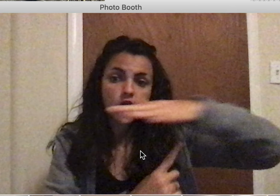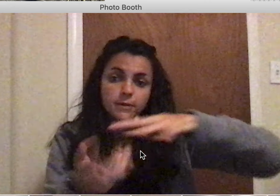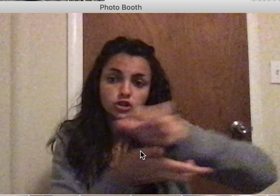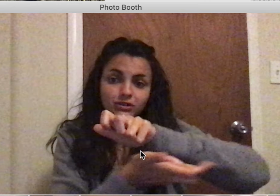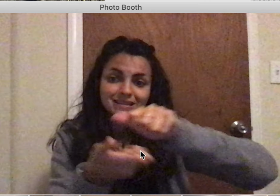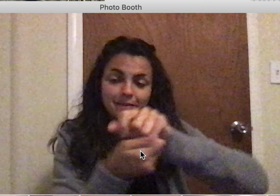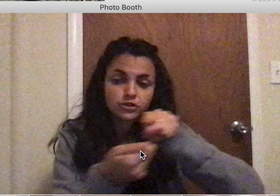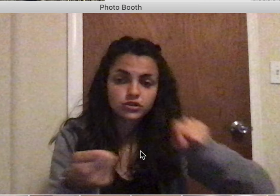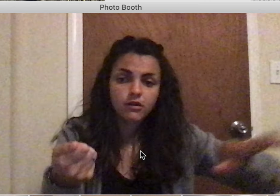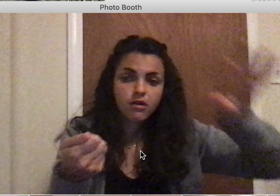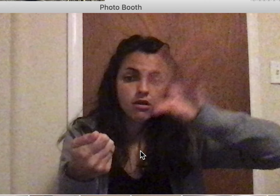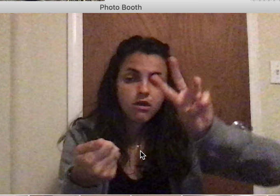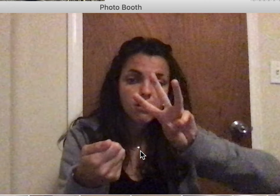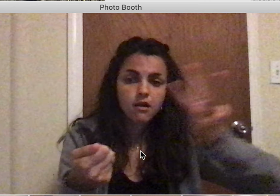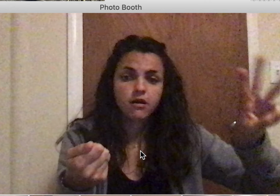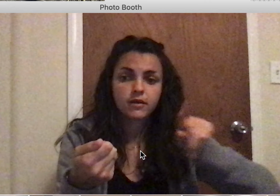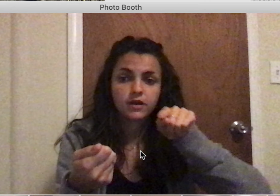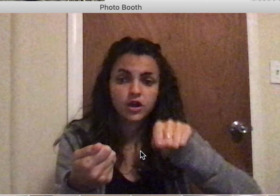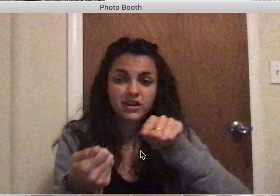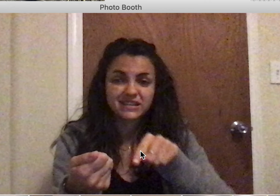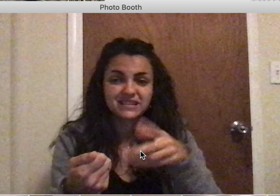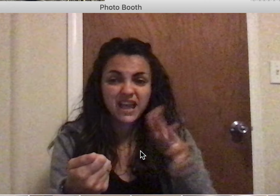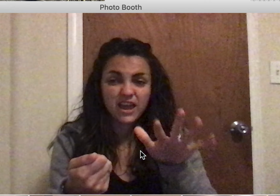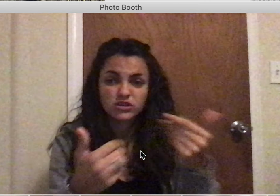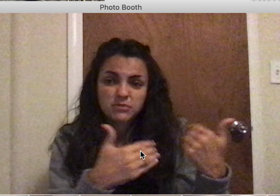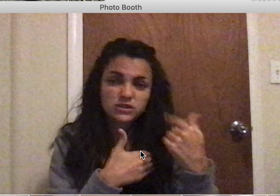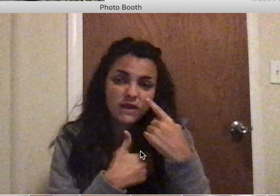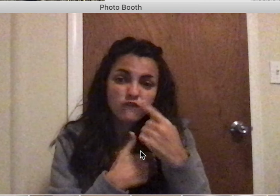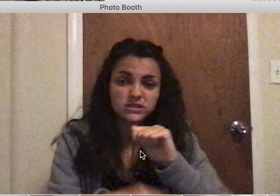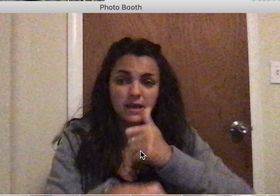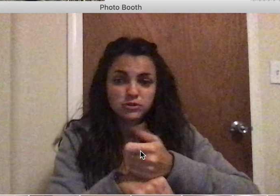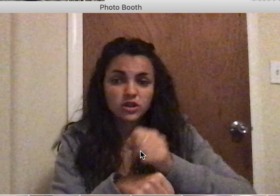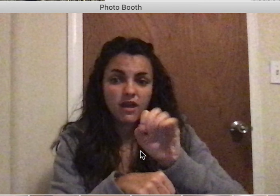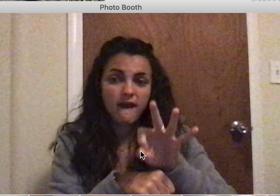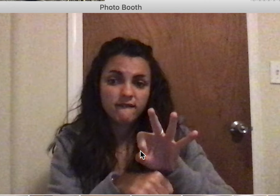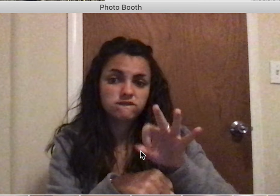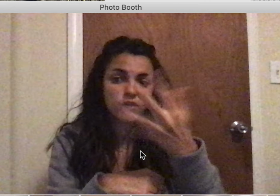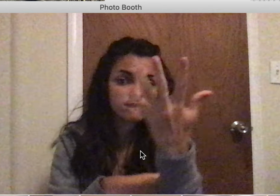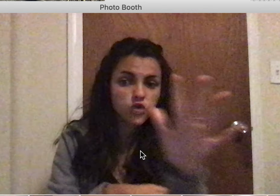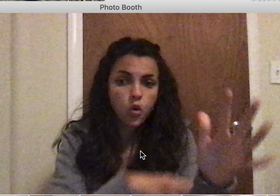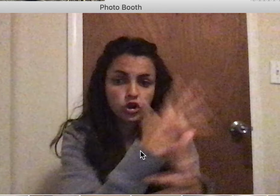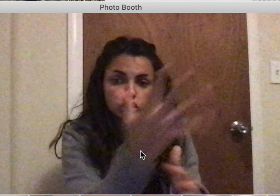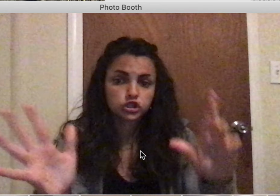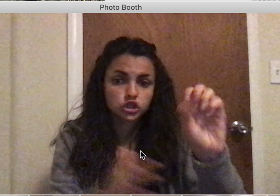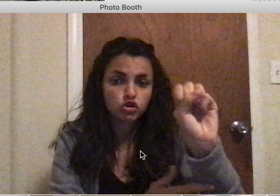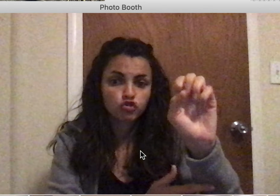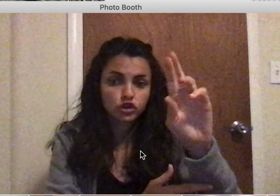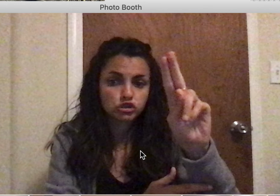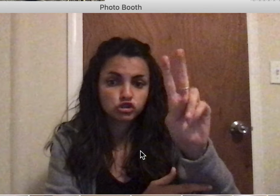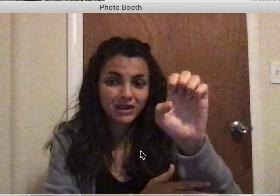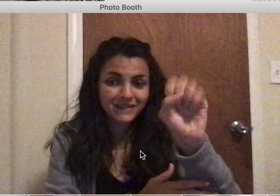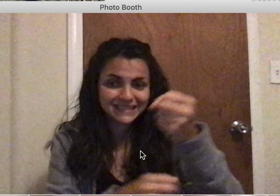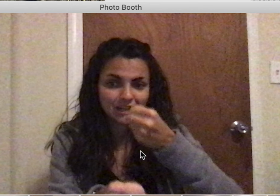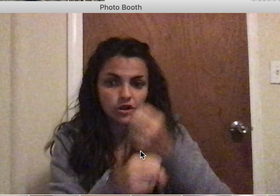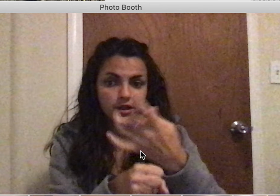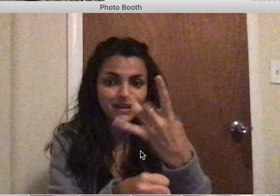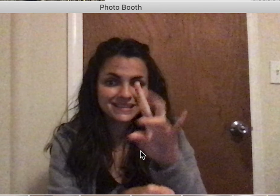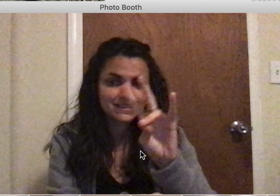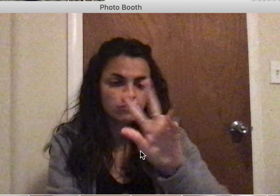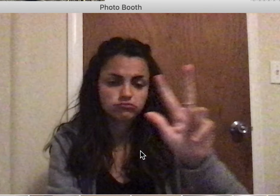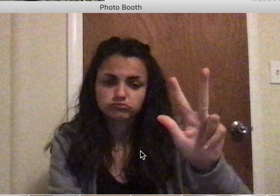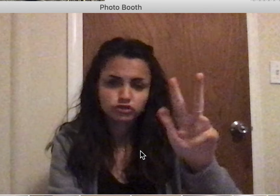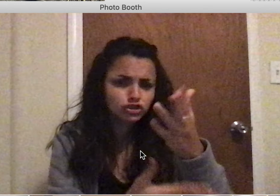of the forest reserves in 1873. Now, these slides, these are just some examples. You don't